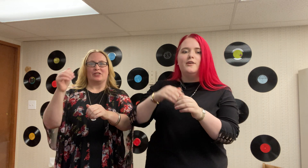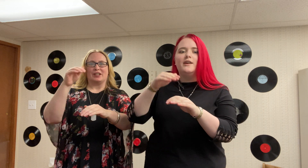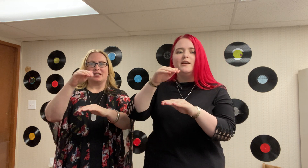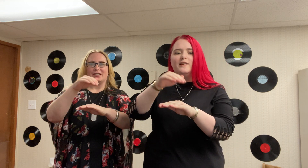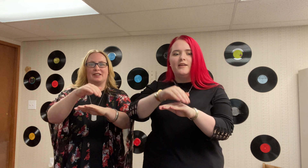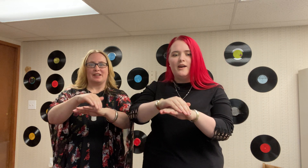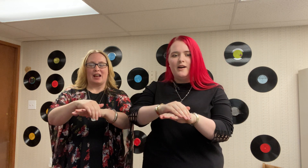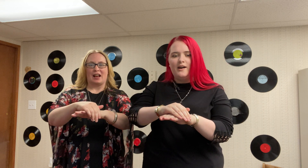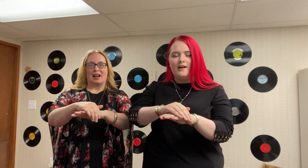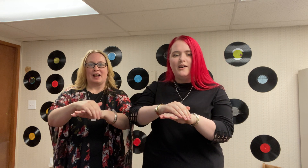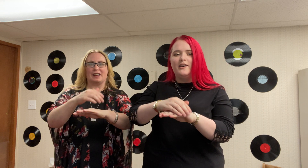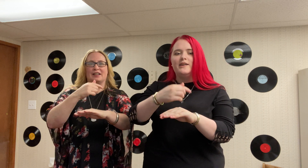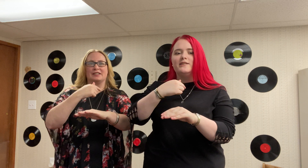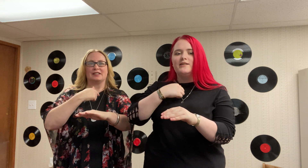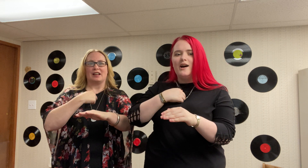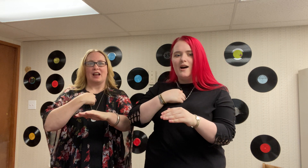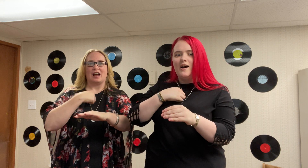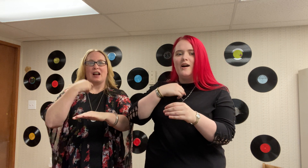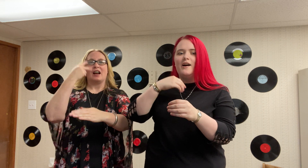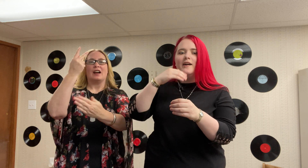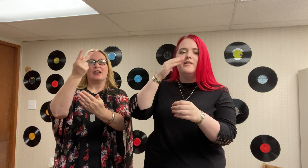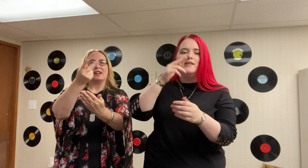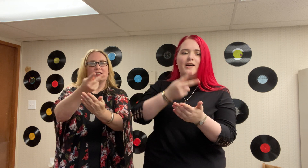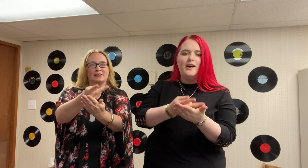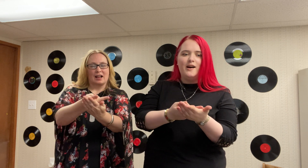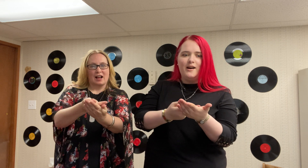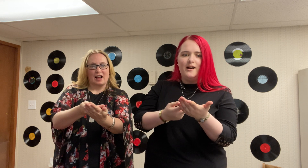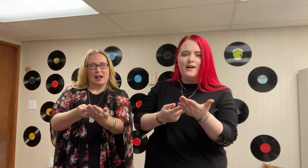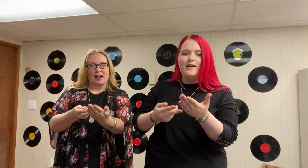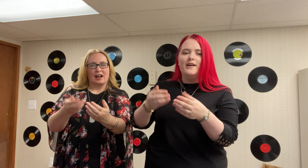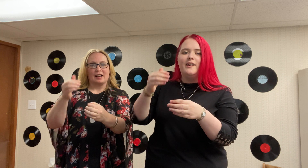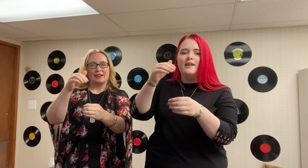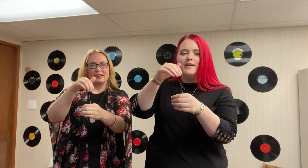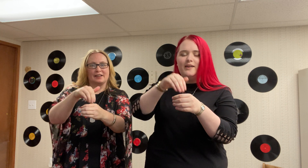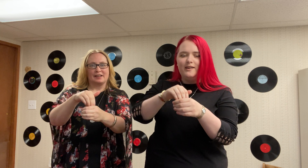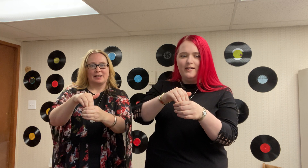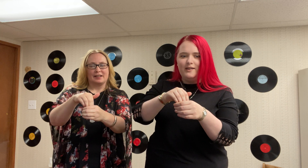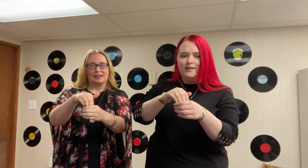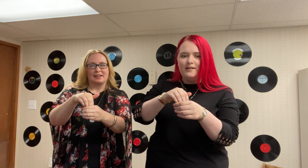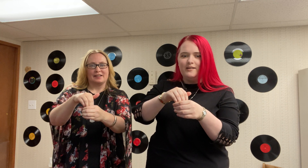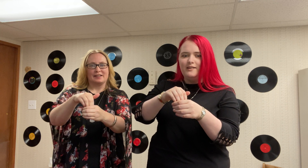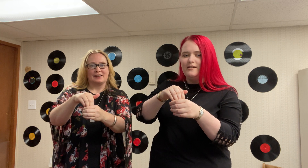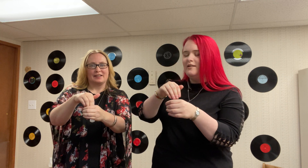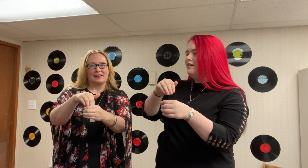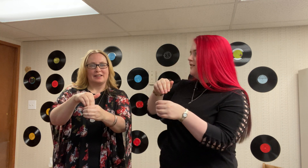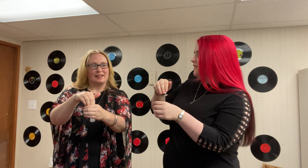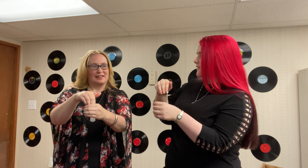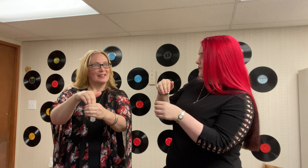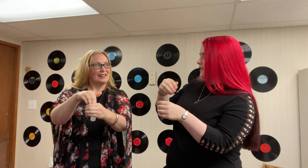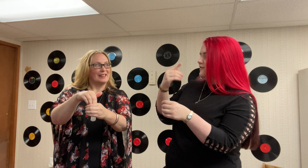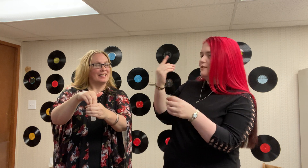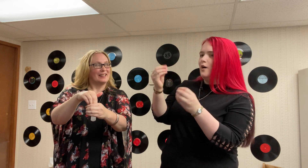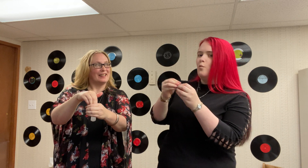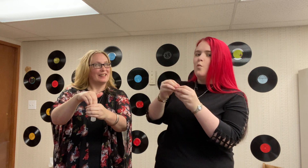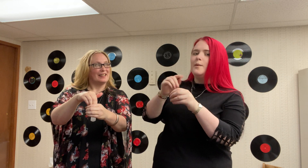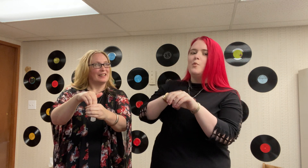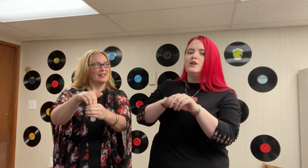every night I lie in. So let's do that one more